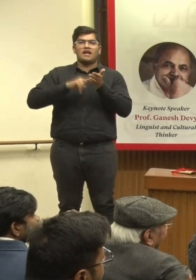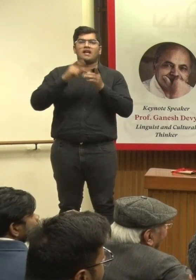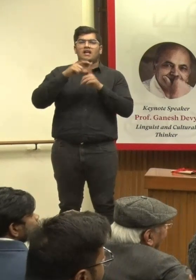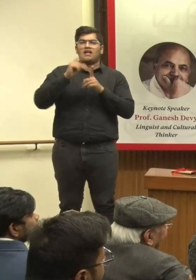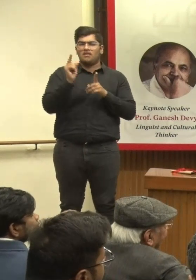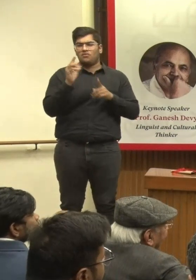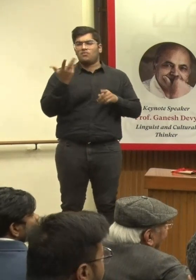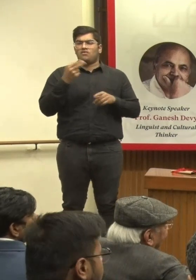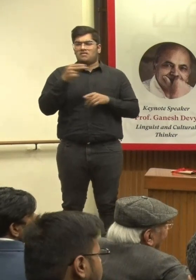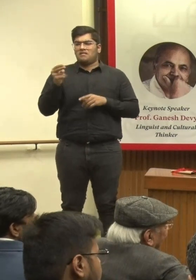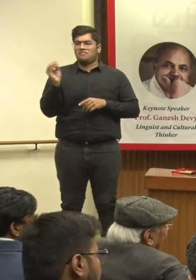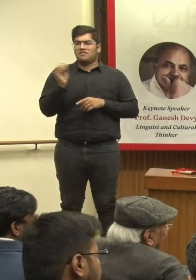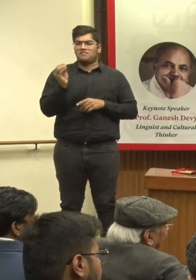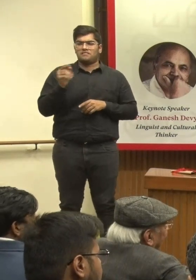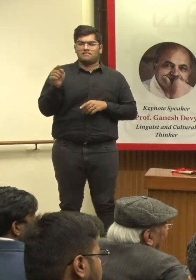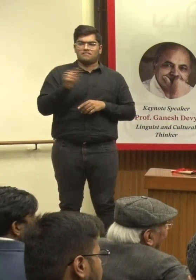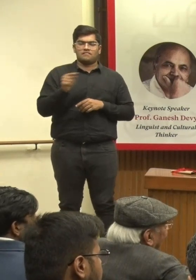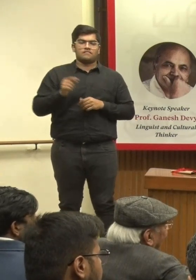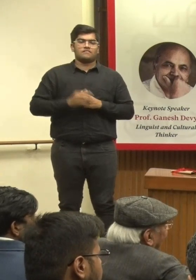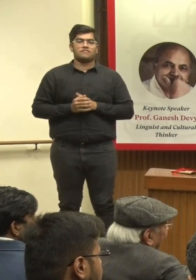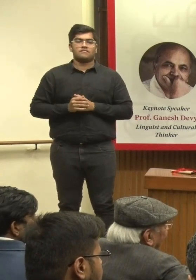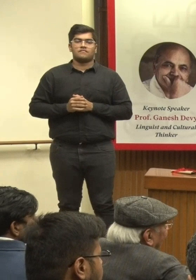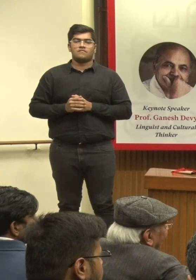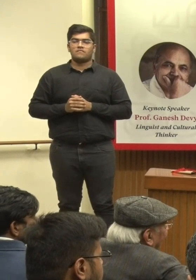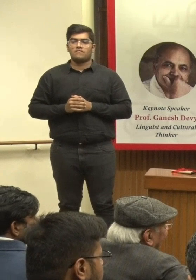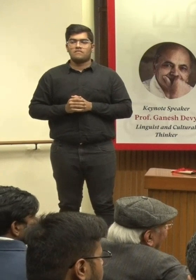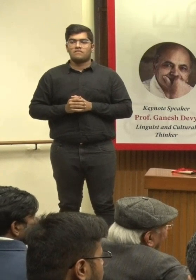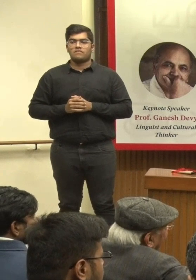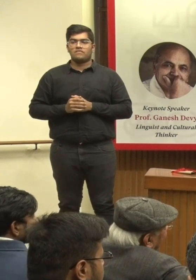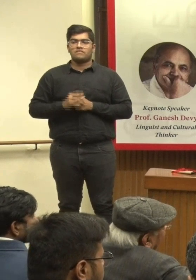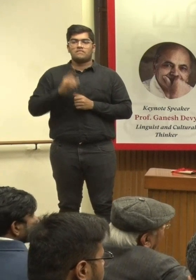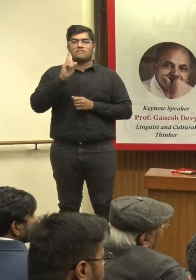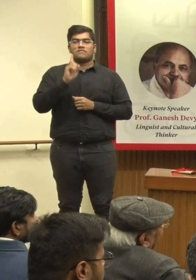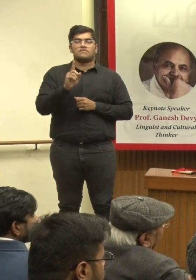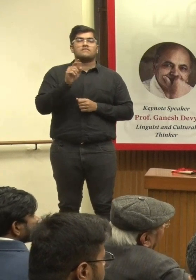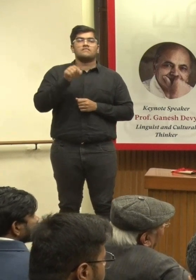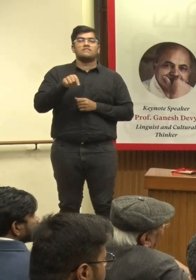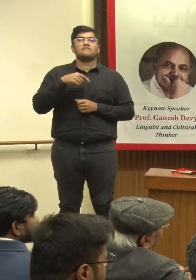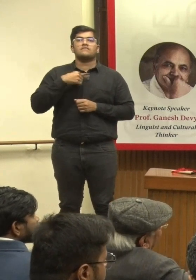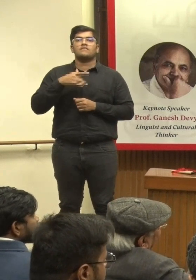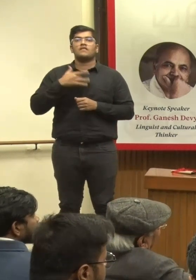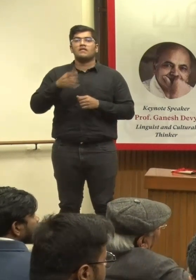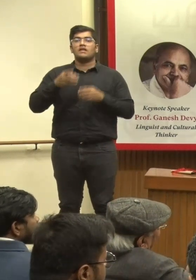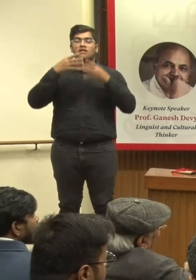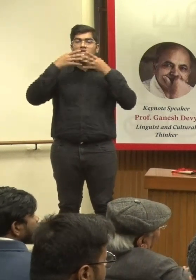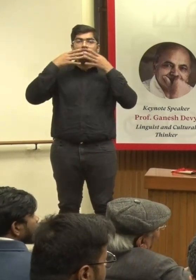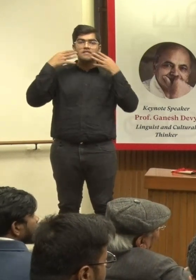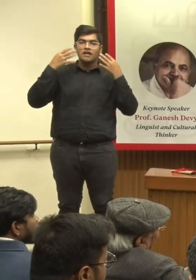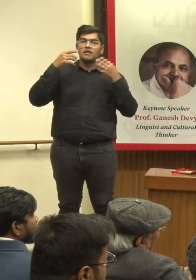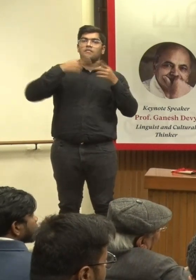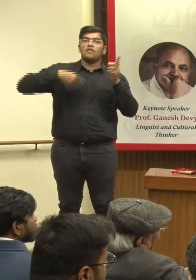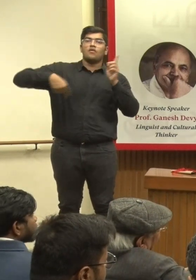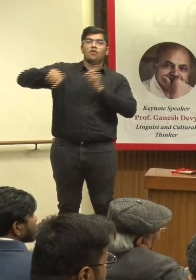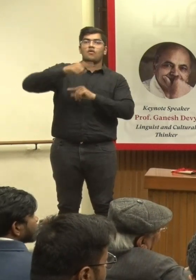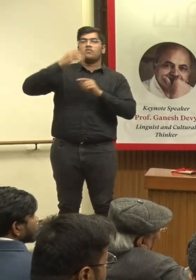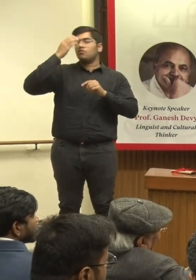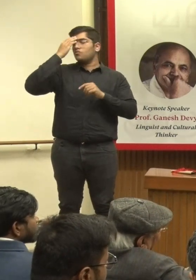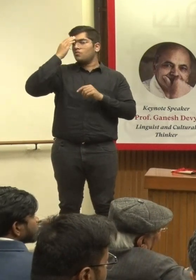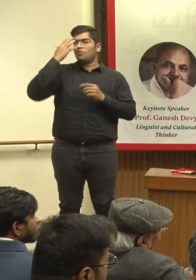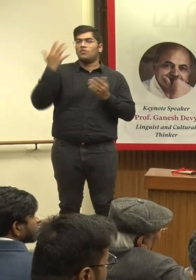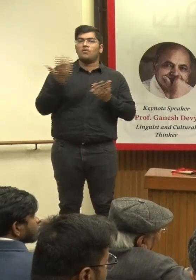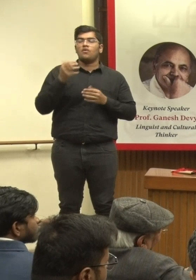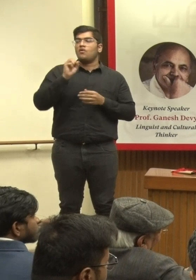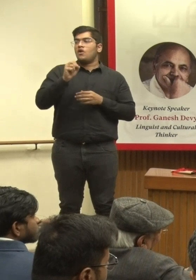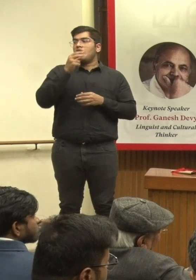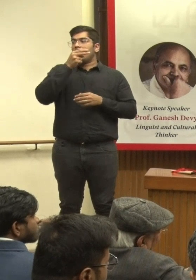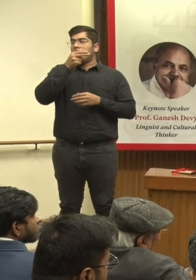this. But that is, the tribes were known, those communities were